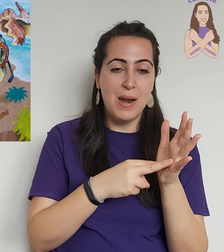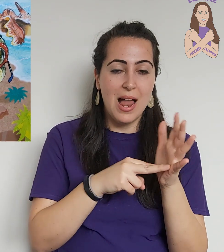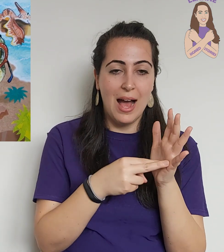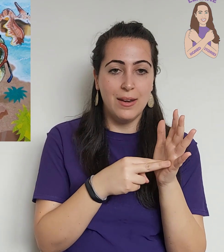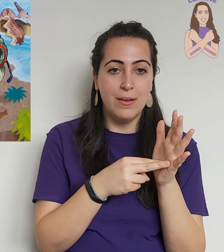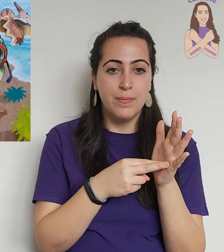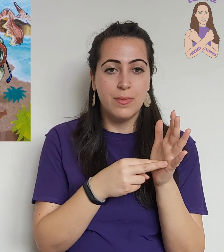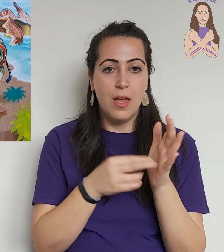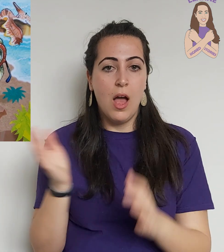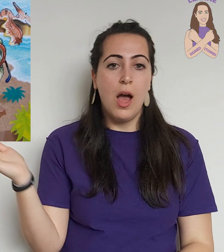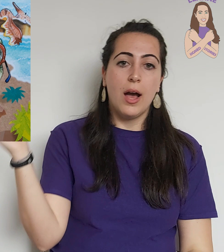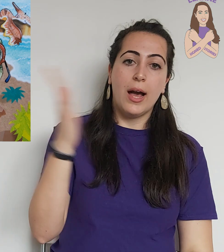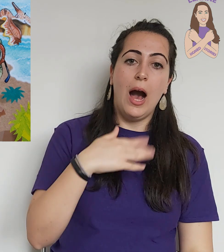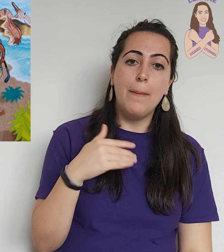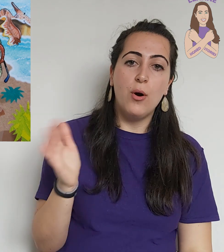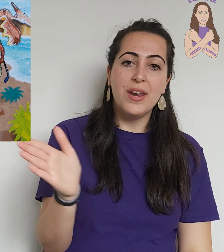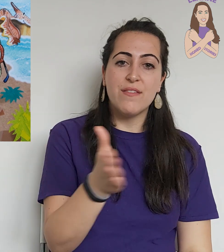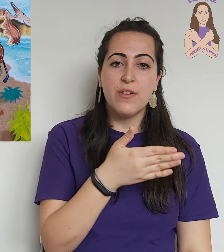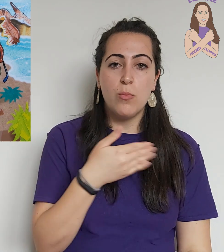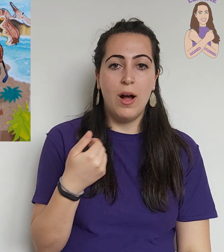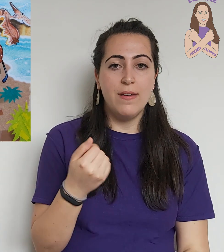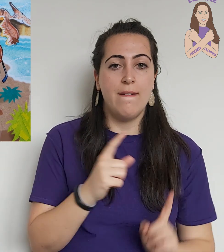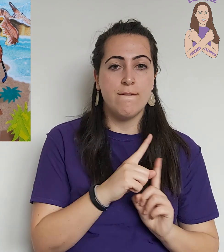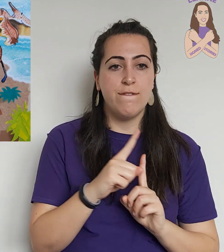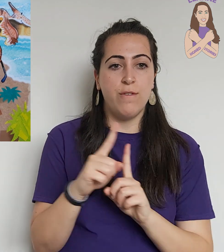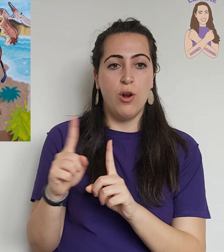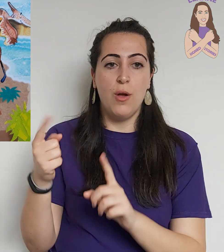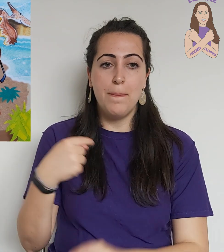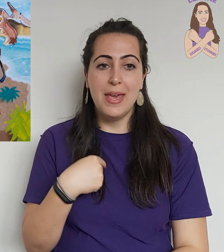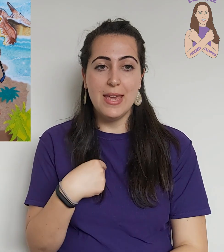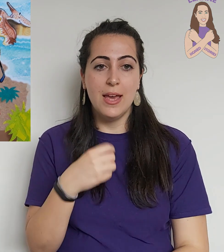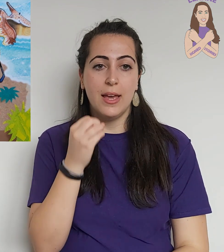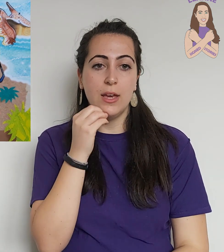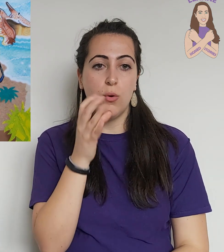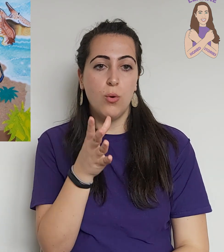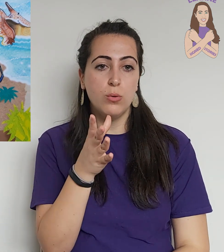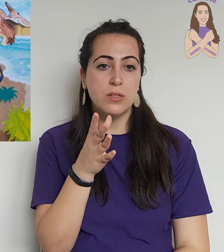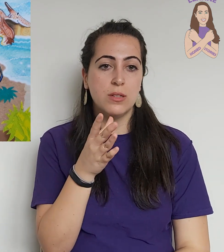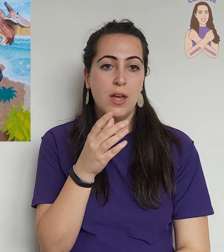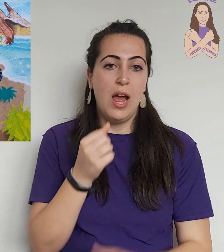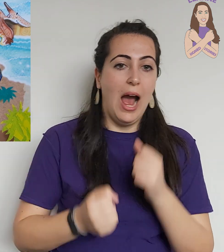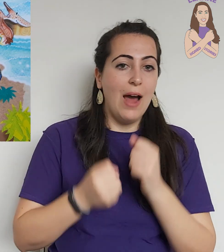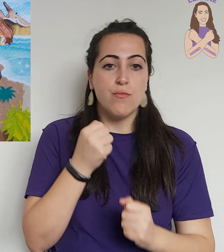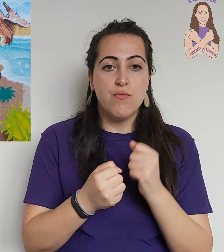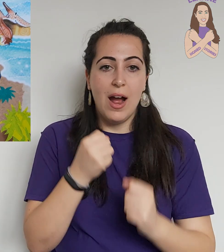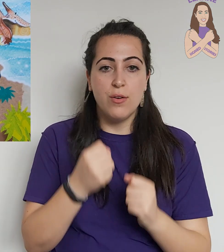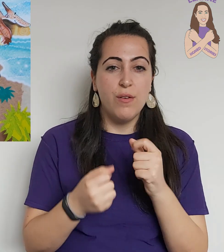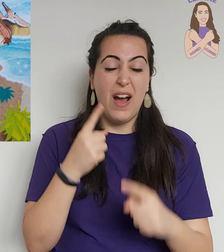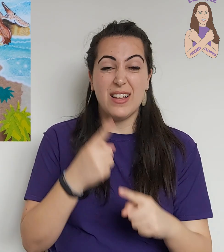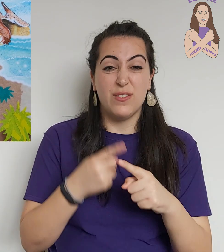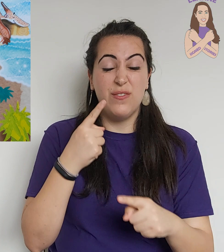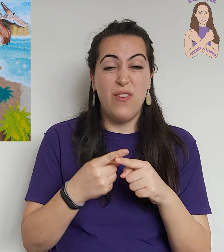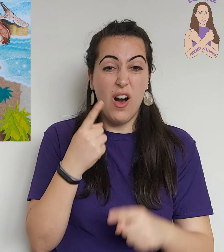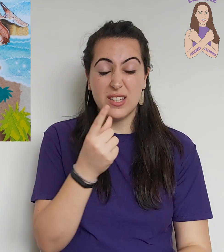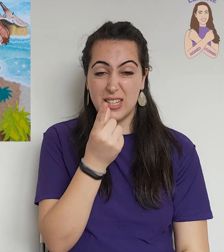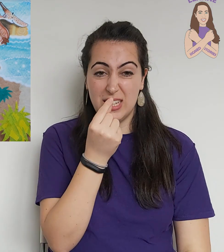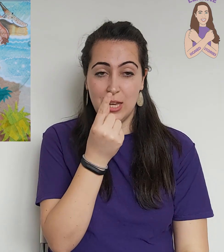plan. "Come on everyone, follow me," he called, and ran off as fast as he could.